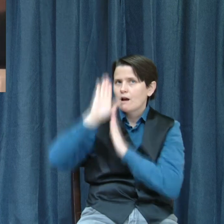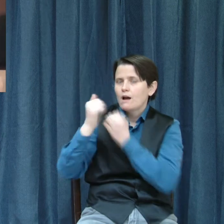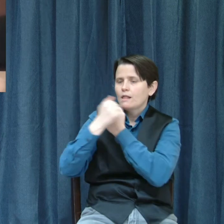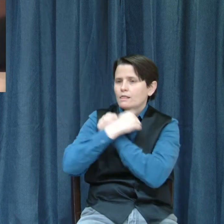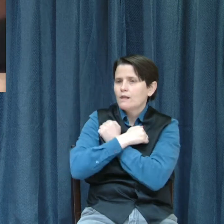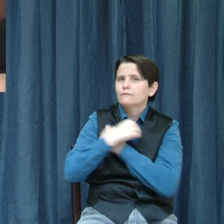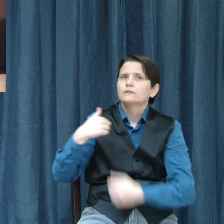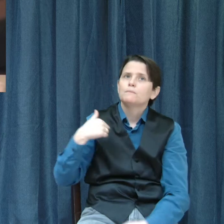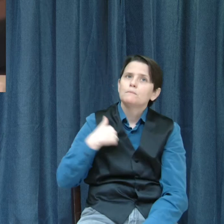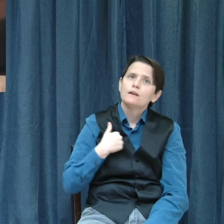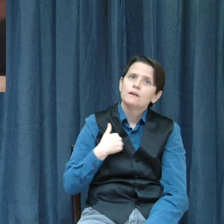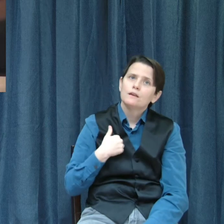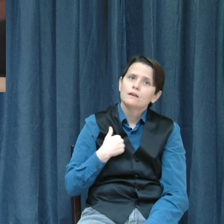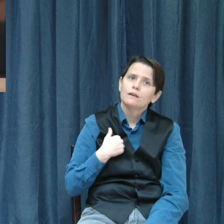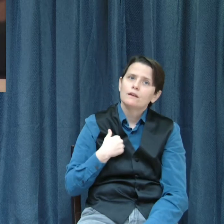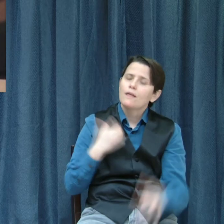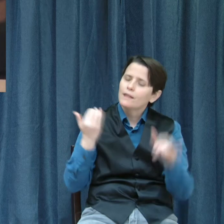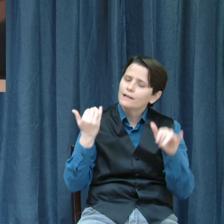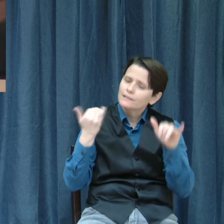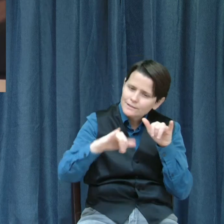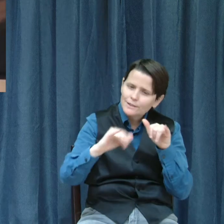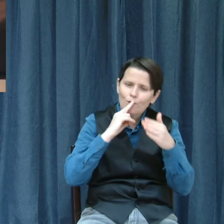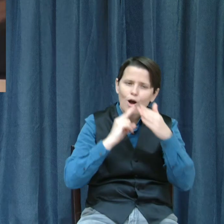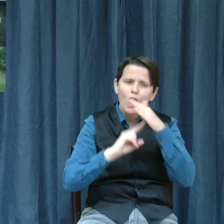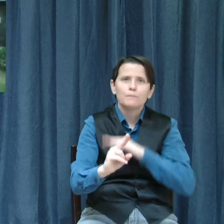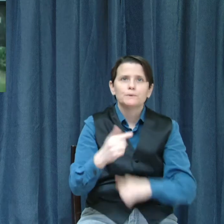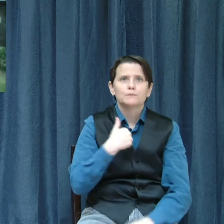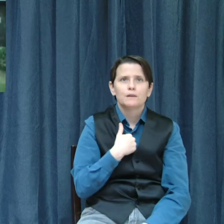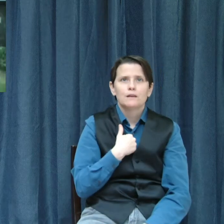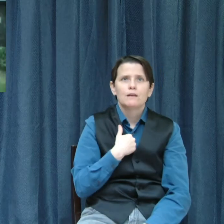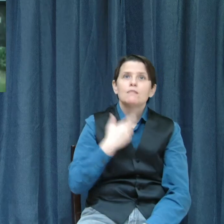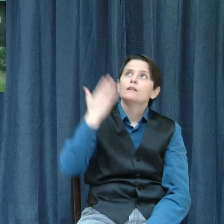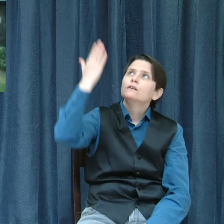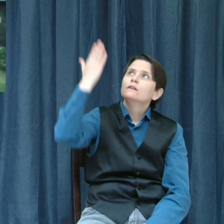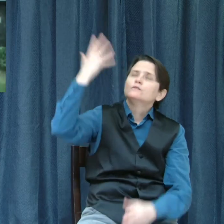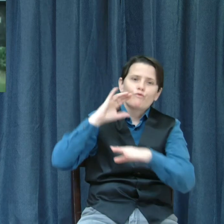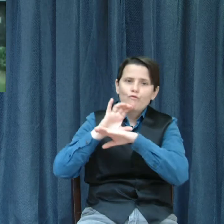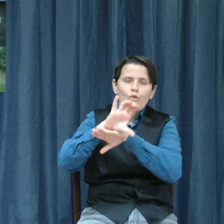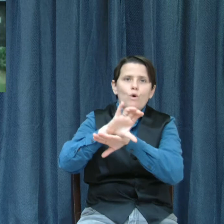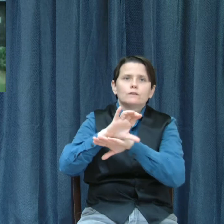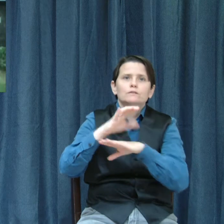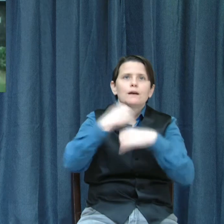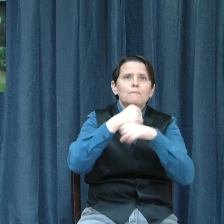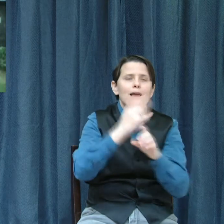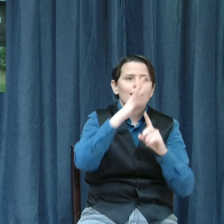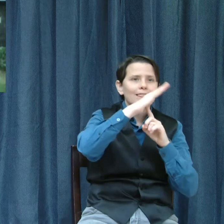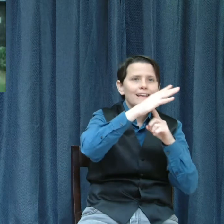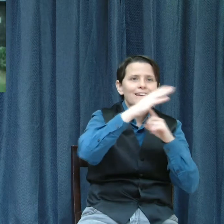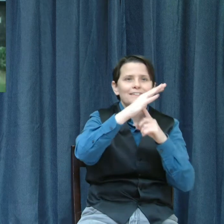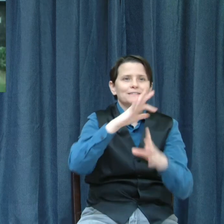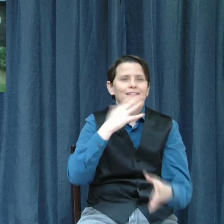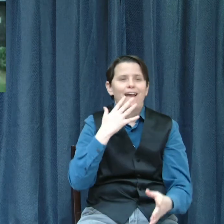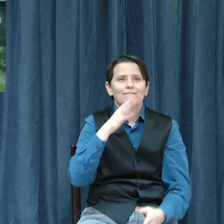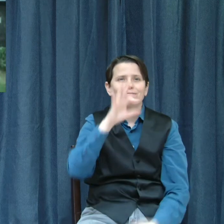It still humbles me that this force, which made leaves and fleas and